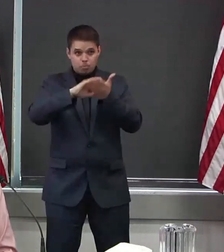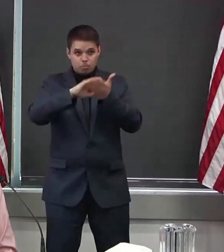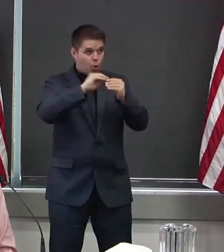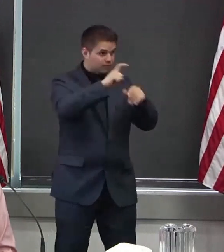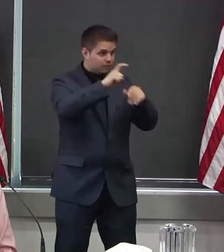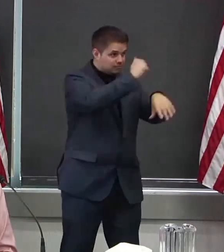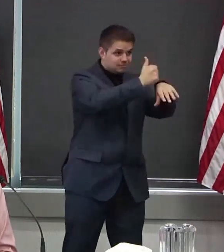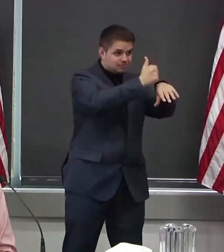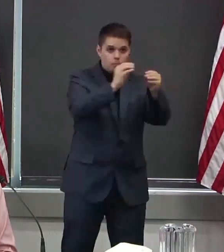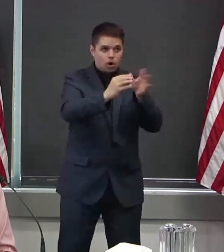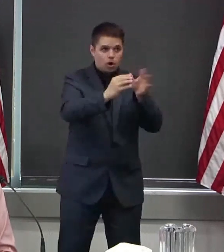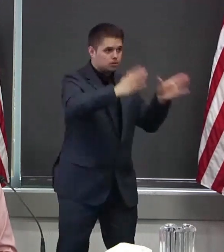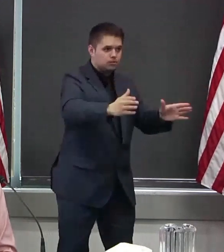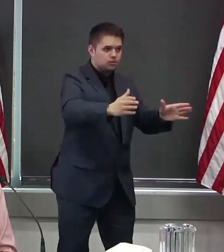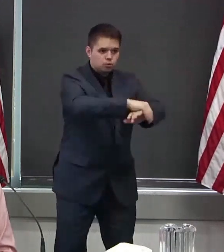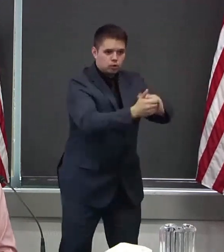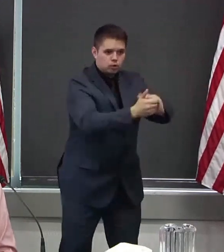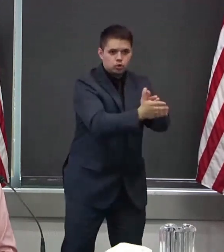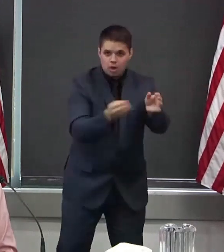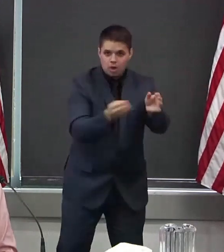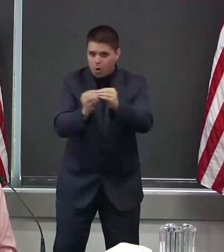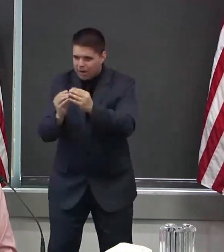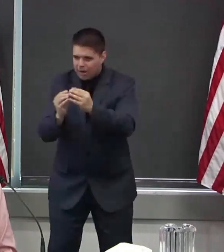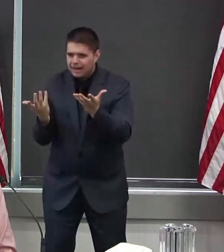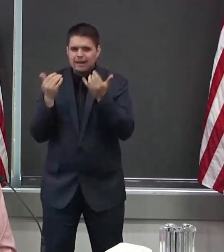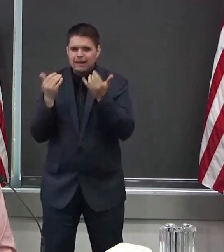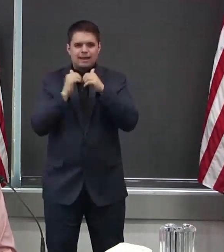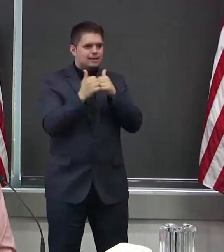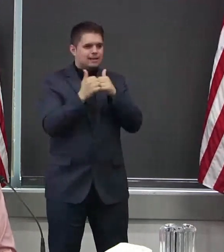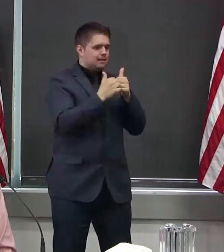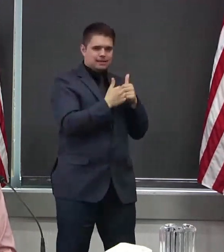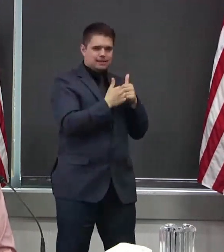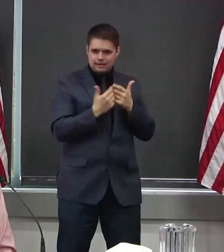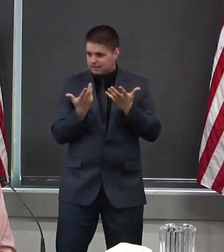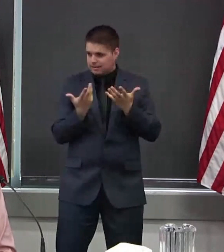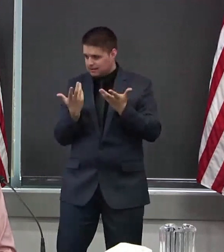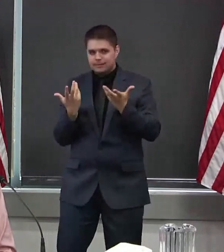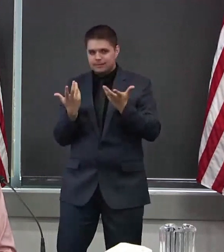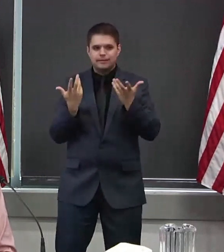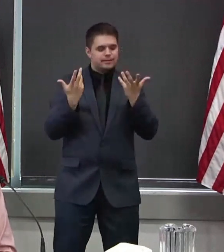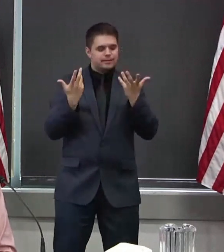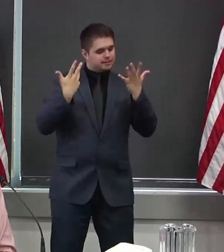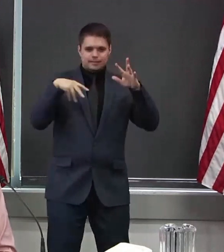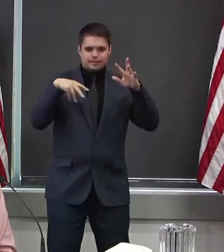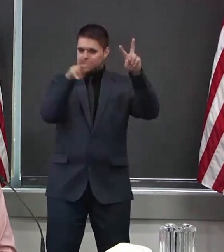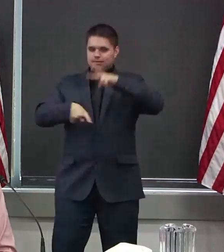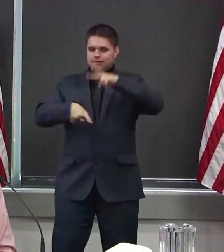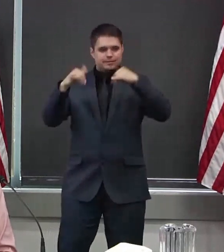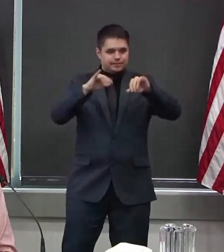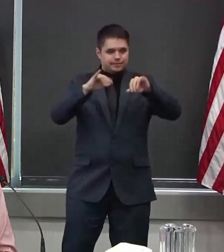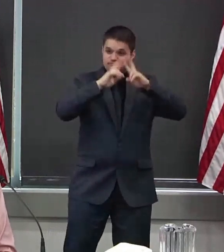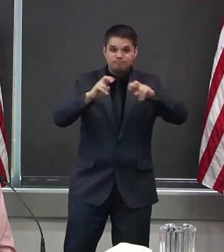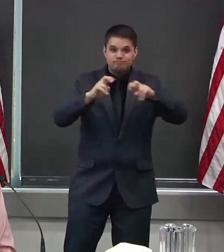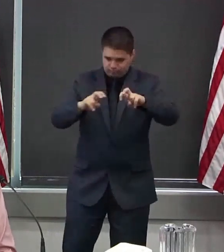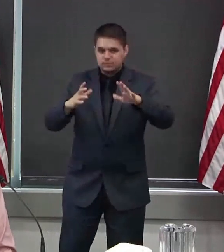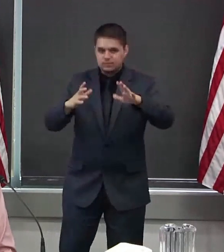that we can limit the spread. We know that depending on the spread of disease in our state or in particular communities, there may need to be some